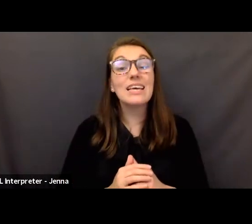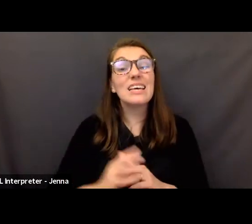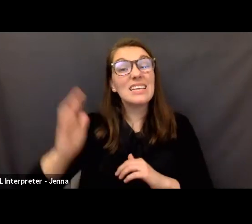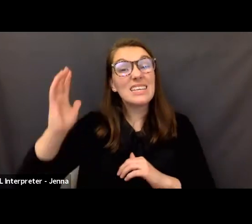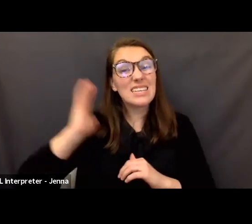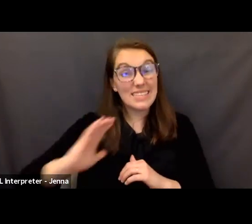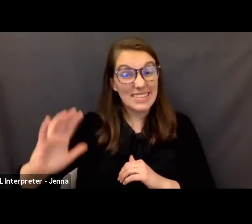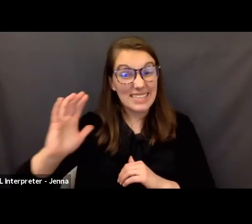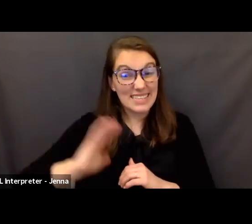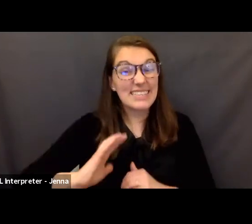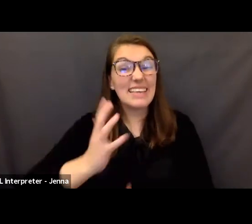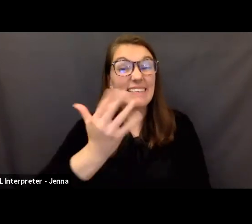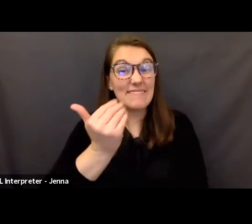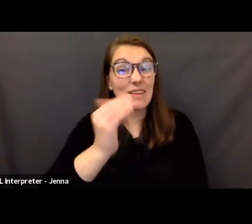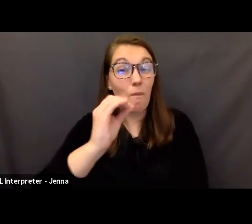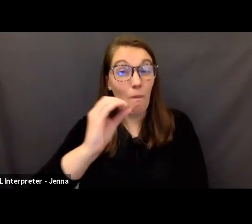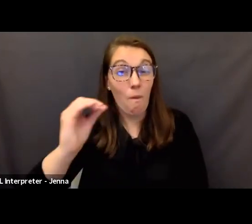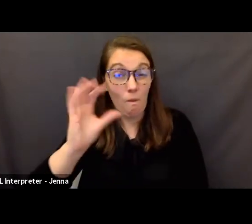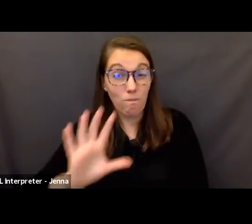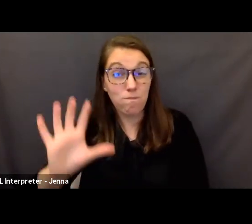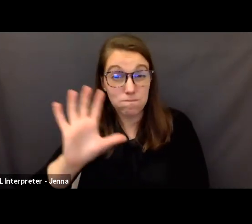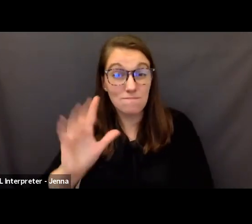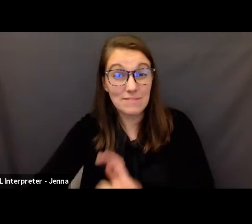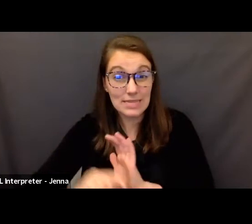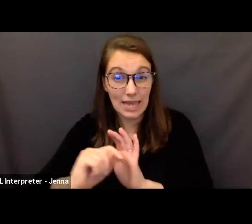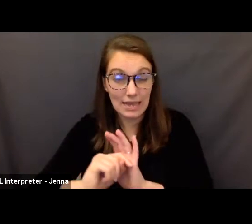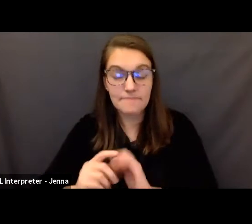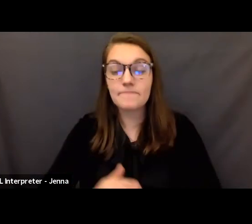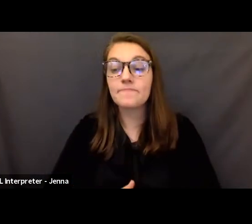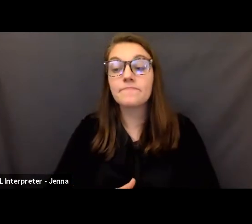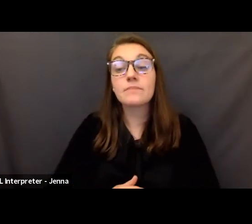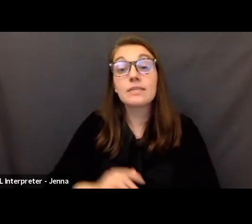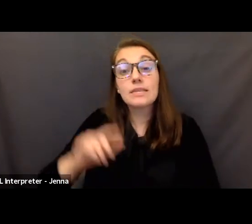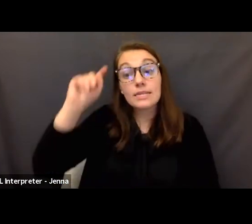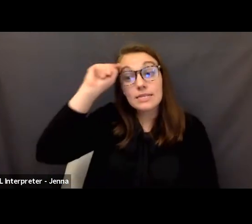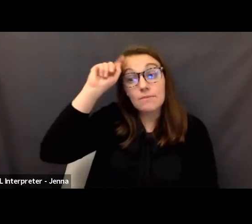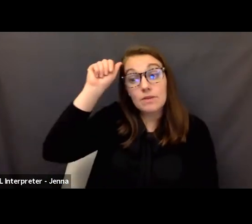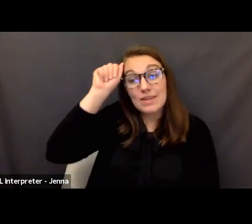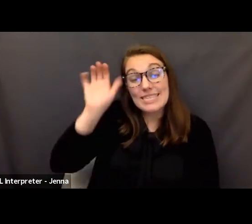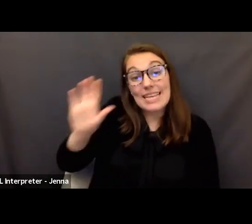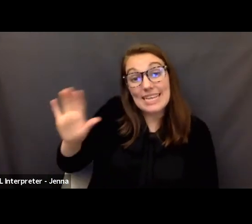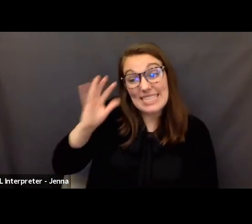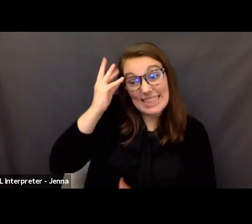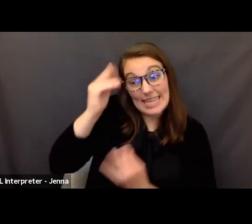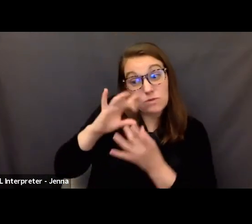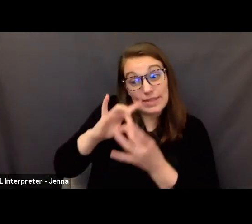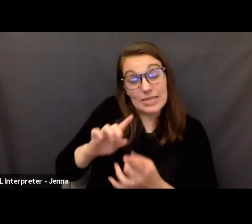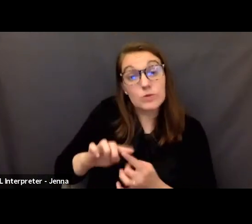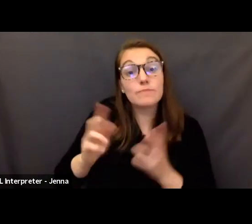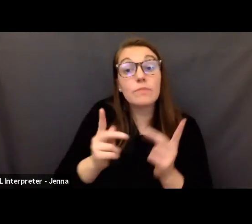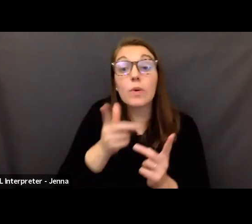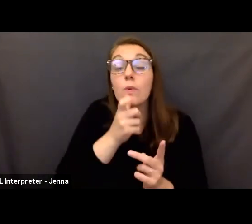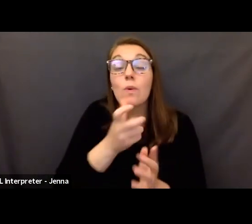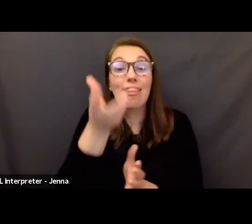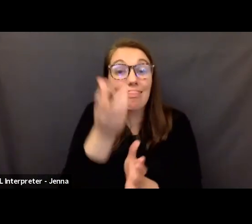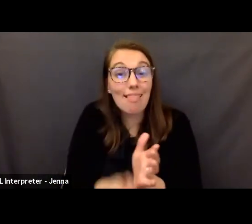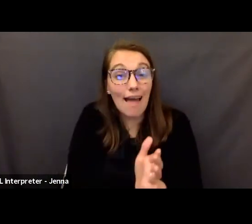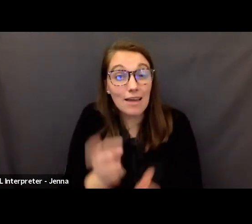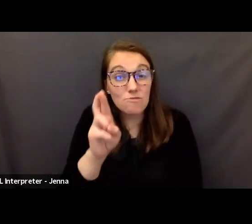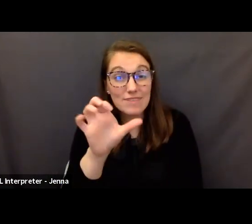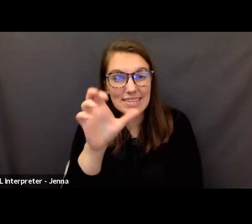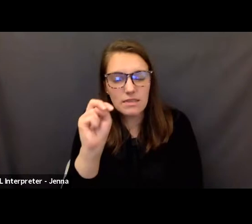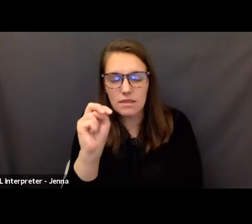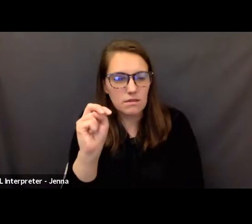century, Aquinas's way of thinking about persons who lack the use of reason, how it came to be displaced from the mores